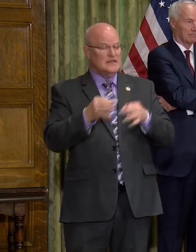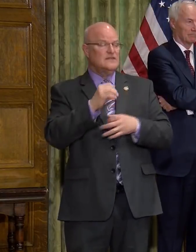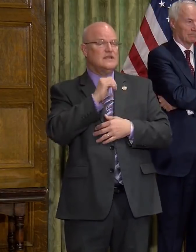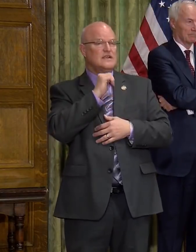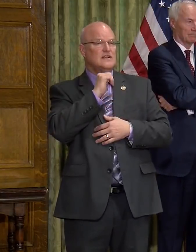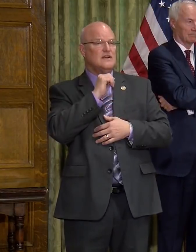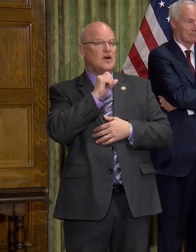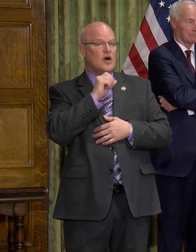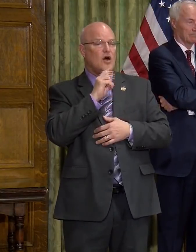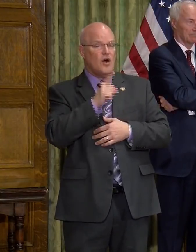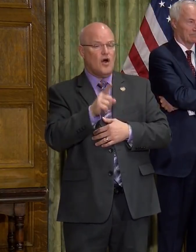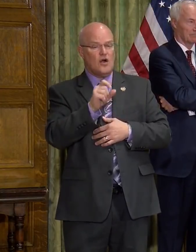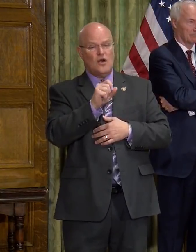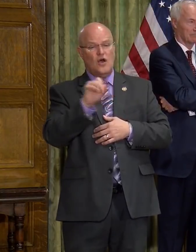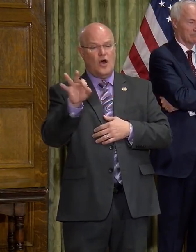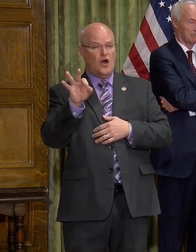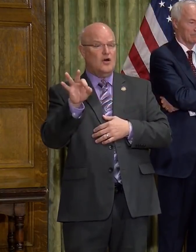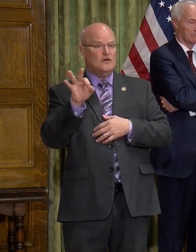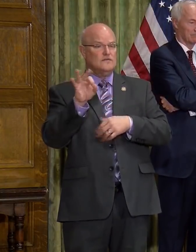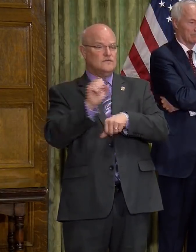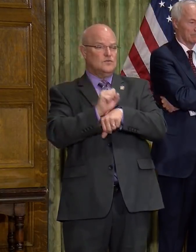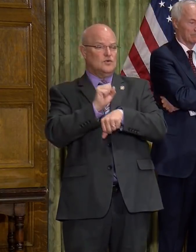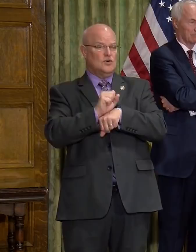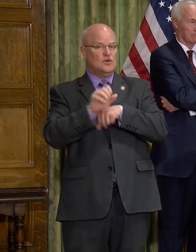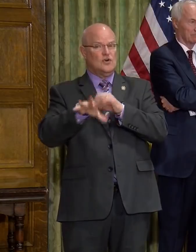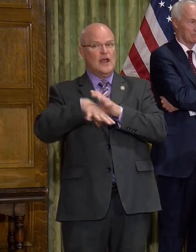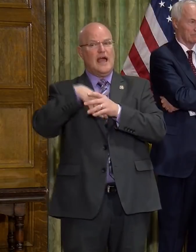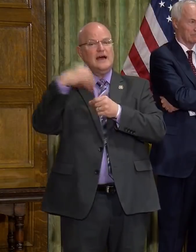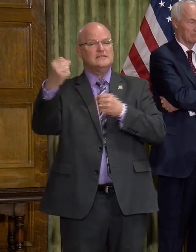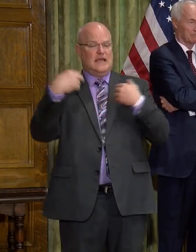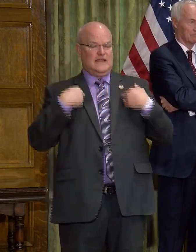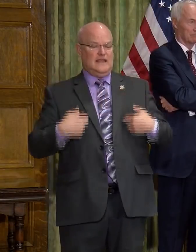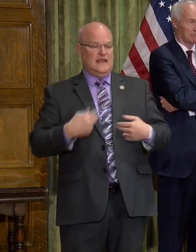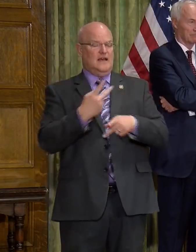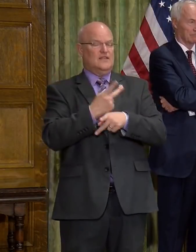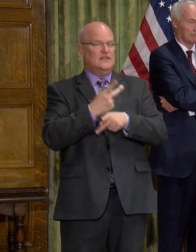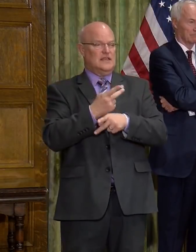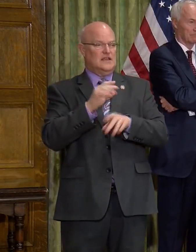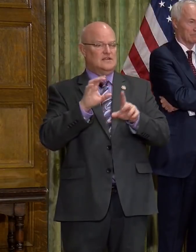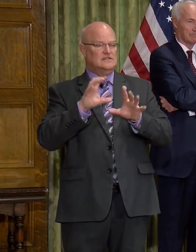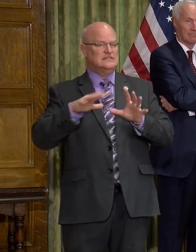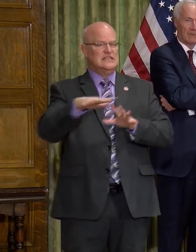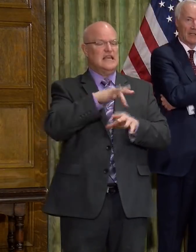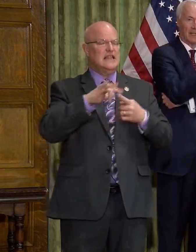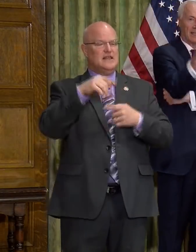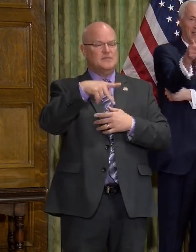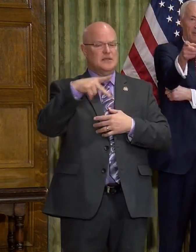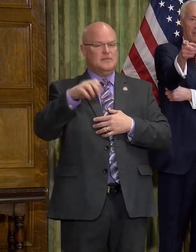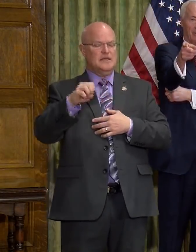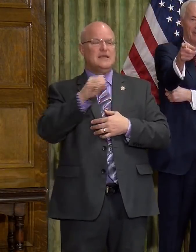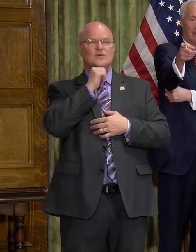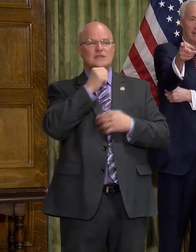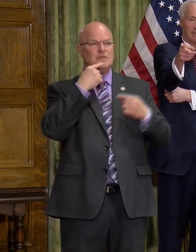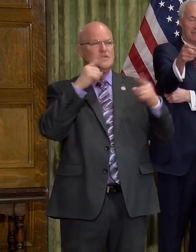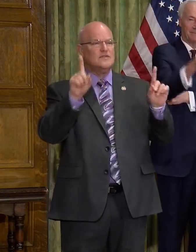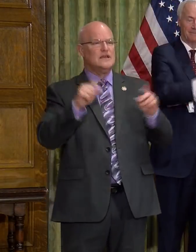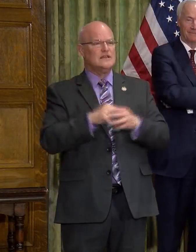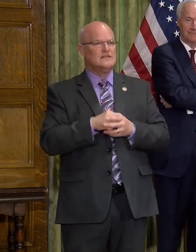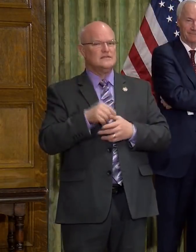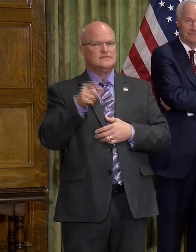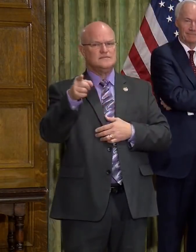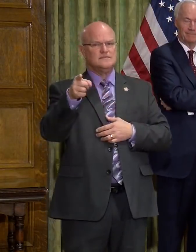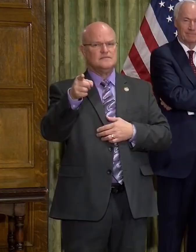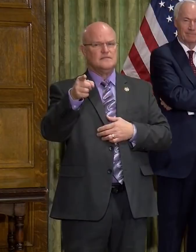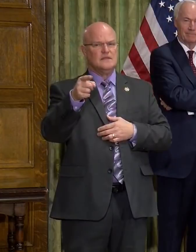it off-duty or outside the healthcare setting, then PPE would not be really relevant. Last question. Can I get